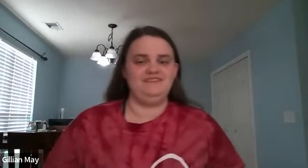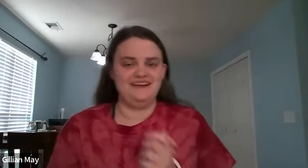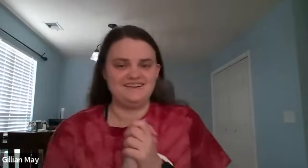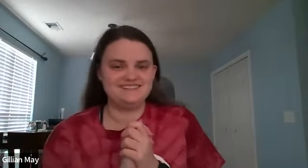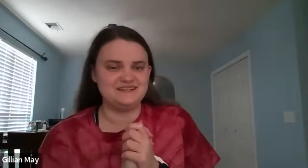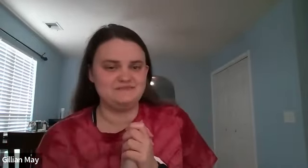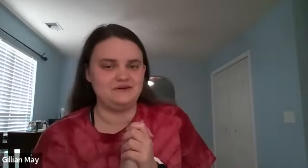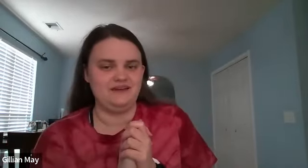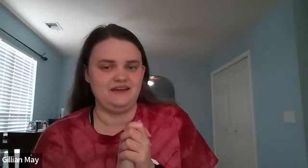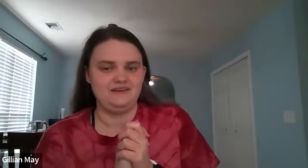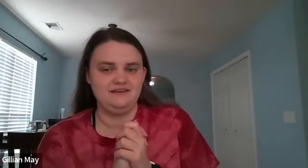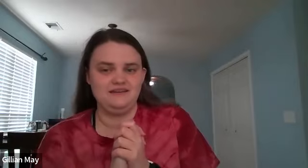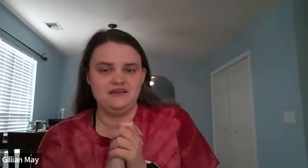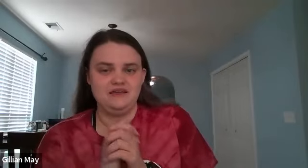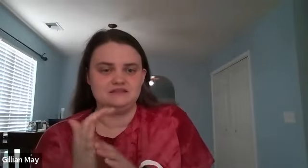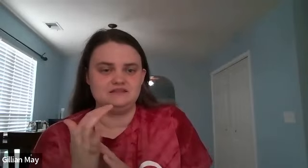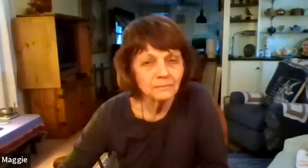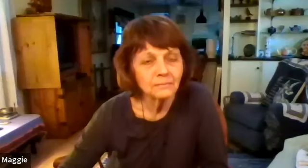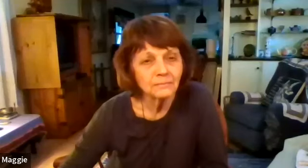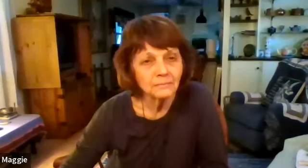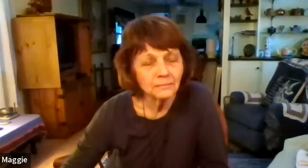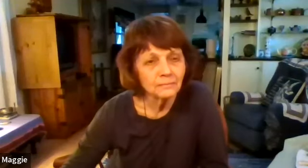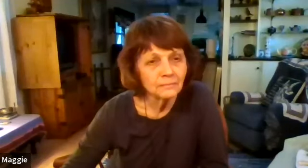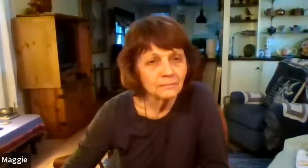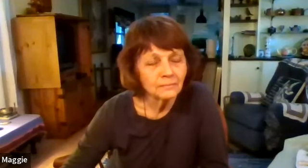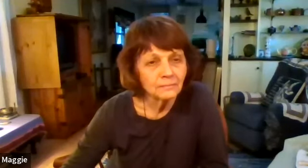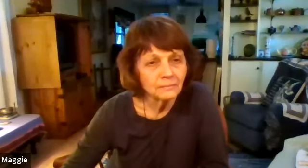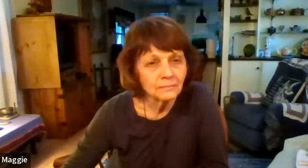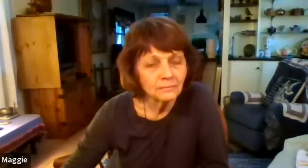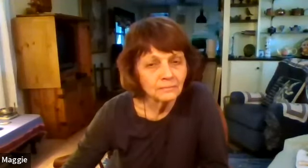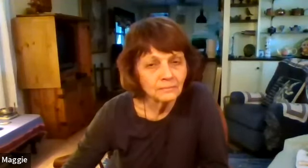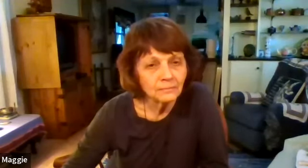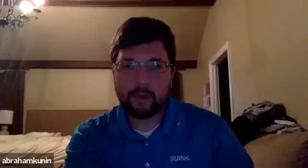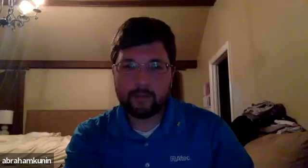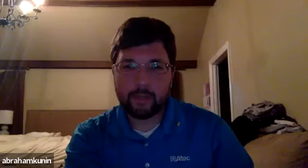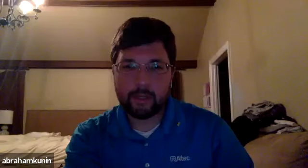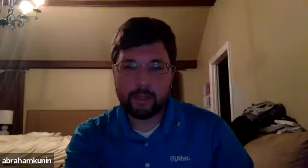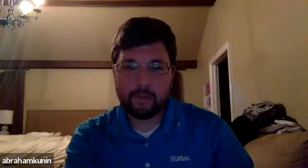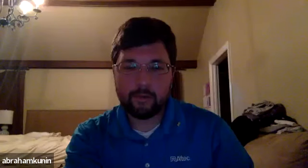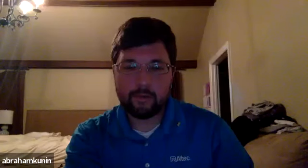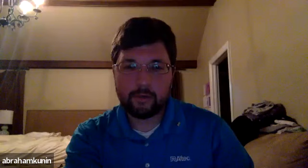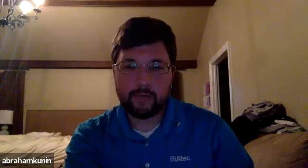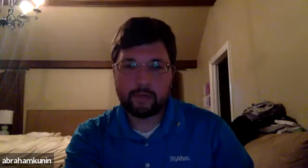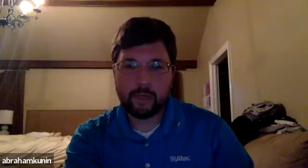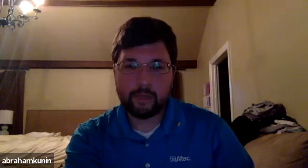right, awesome. Okay. So yes, Abraham. After you spell it, or finger spell it,